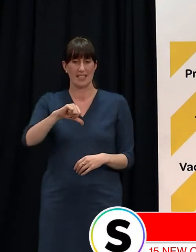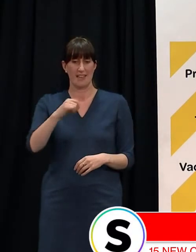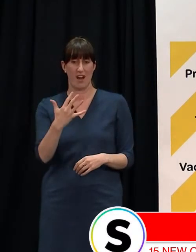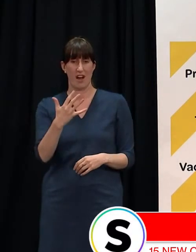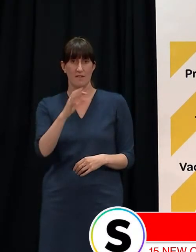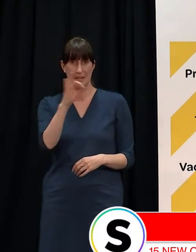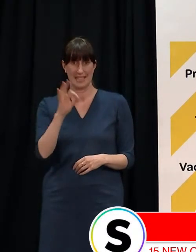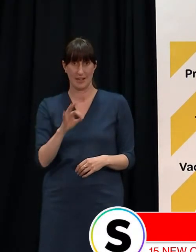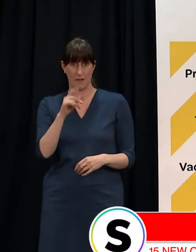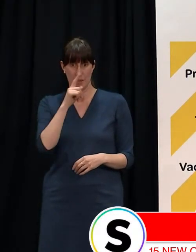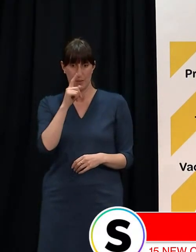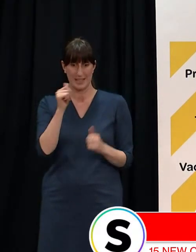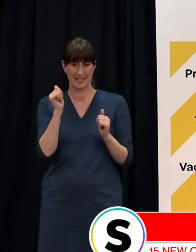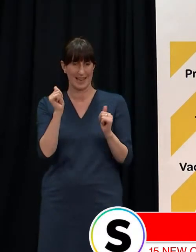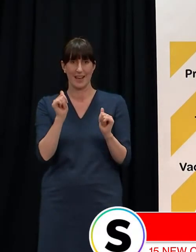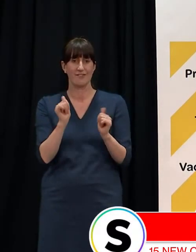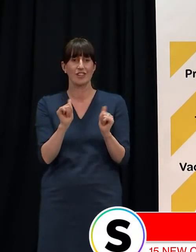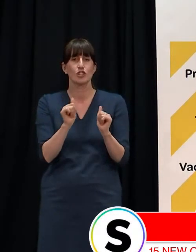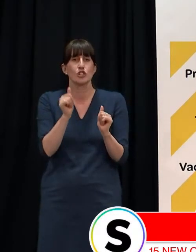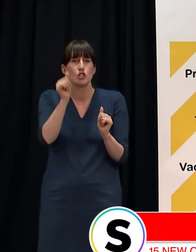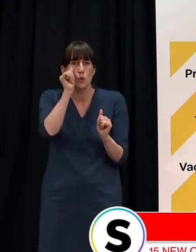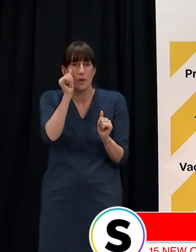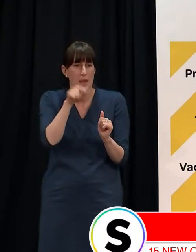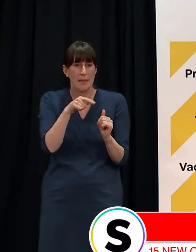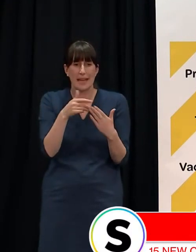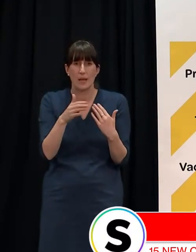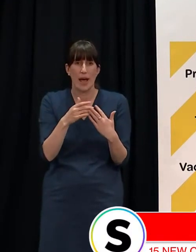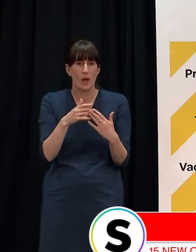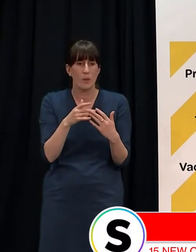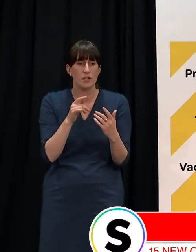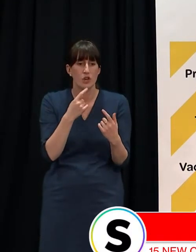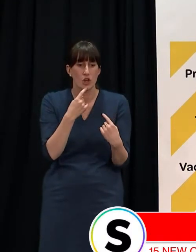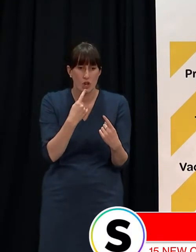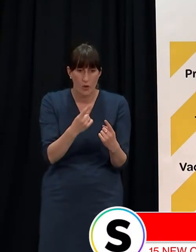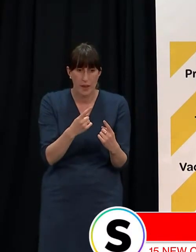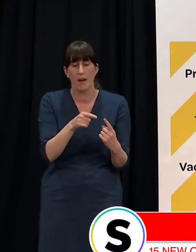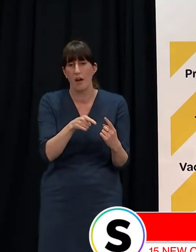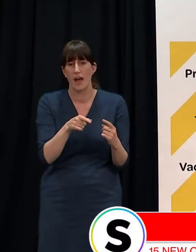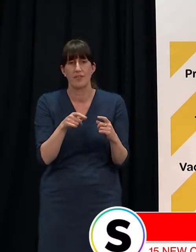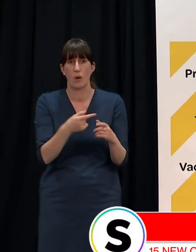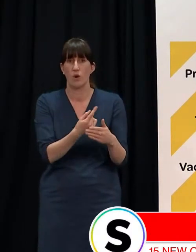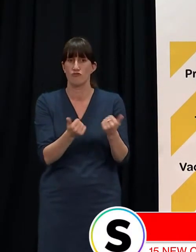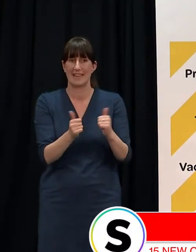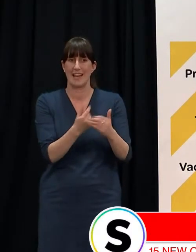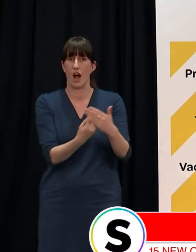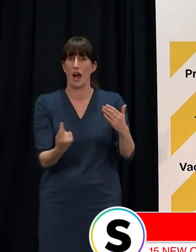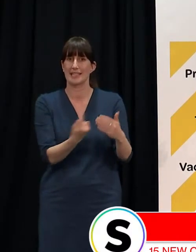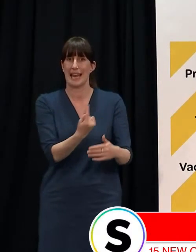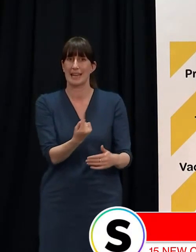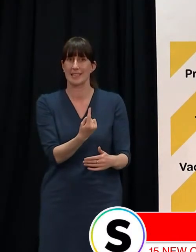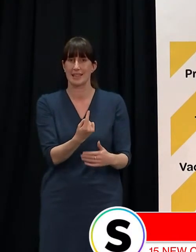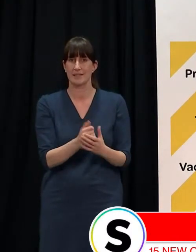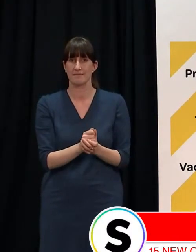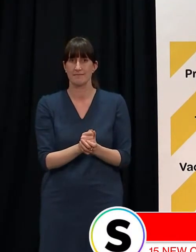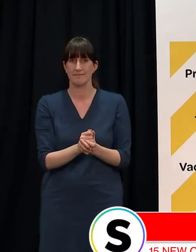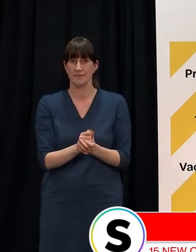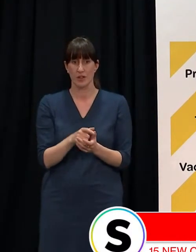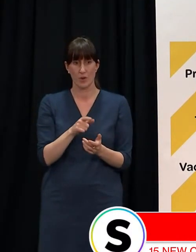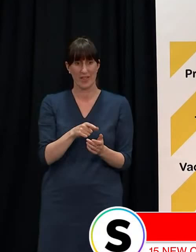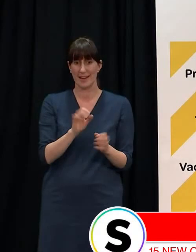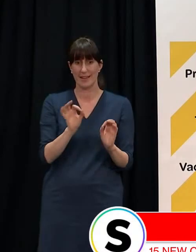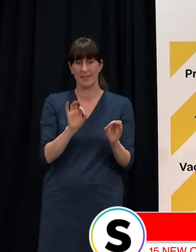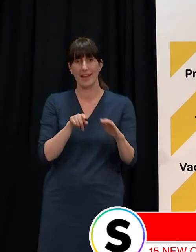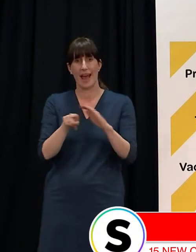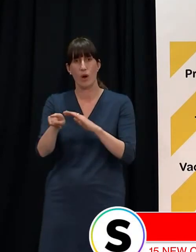from yesterday were already contacts of known cases. So we're not seeing cases emerge from having been at locations